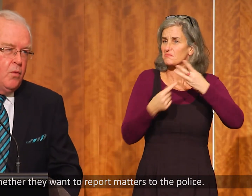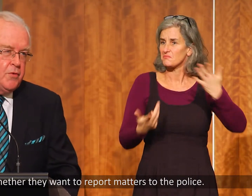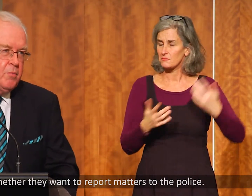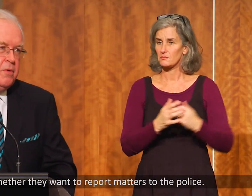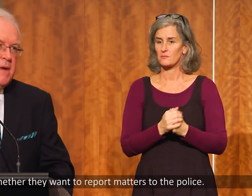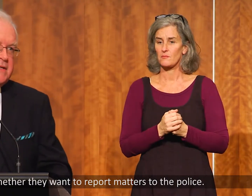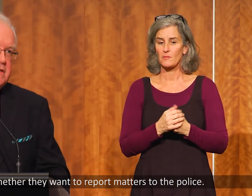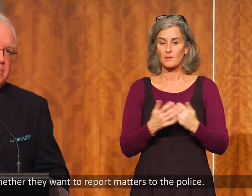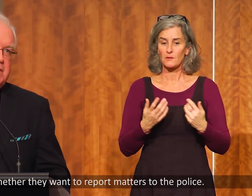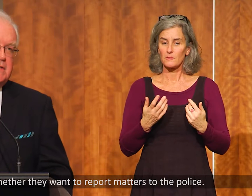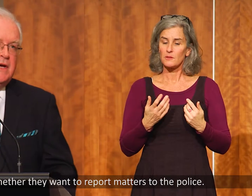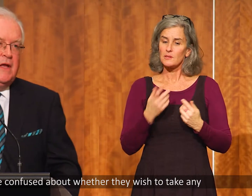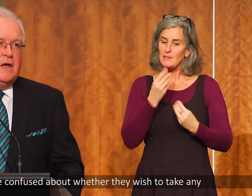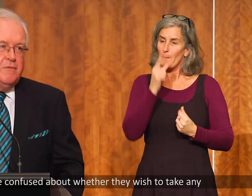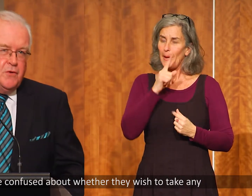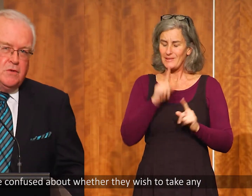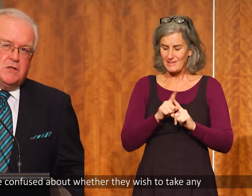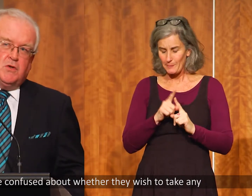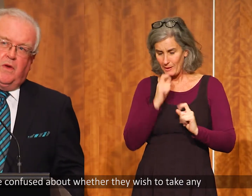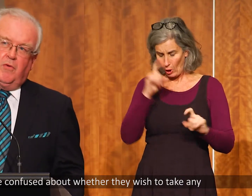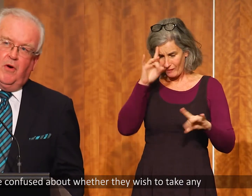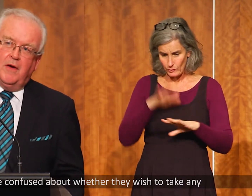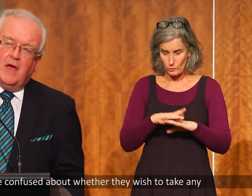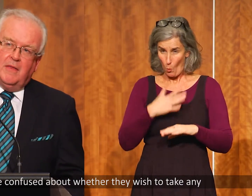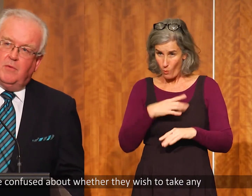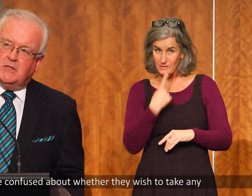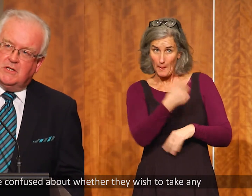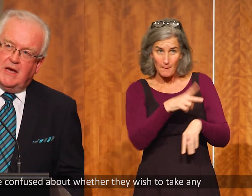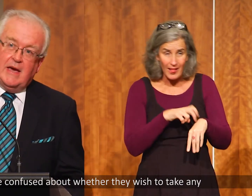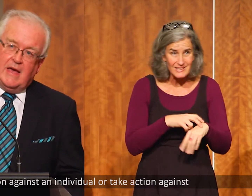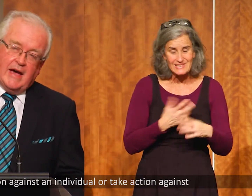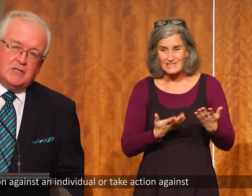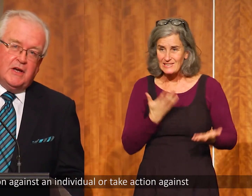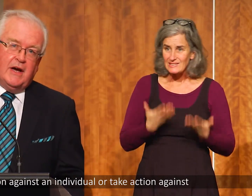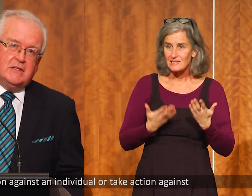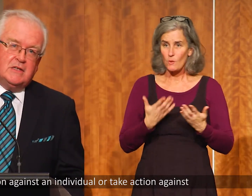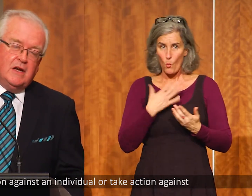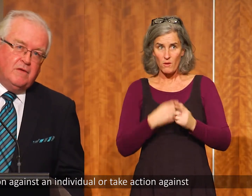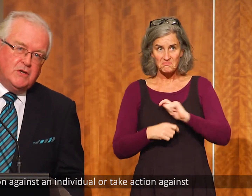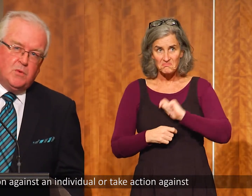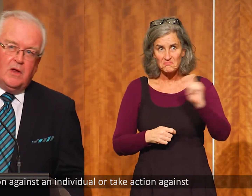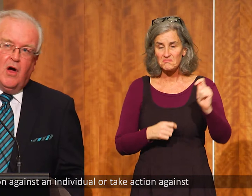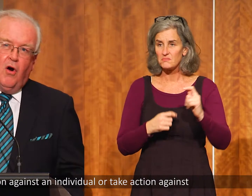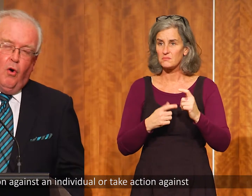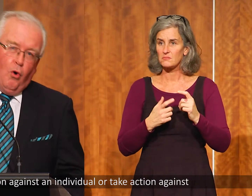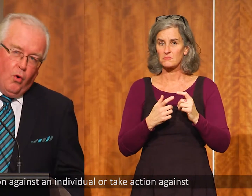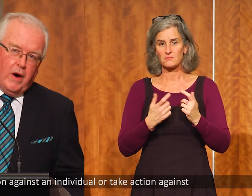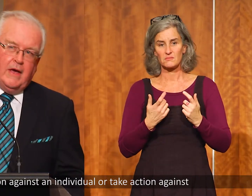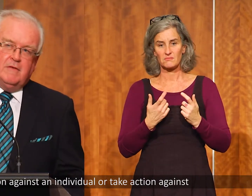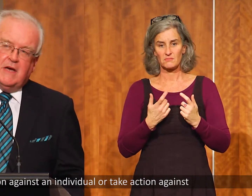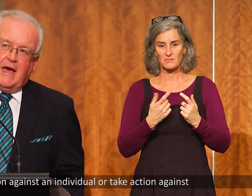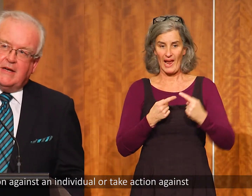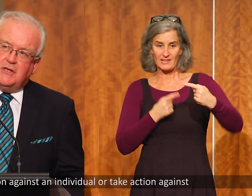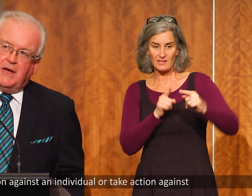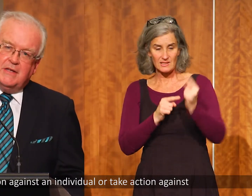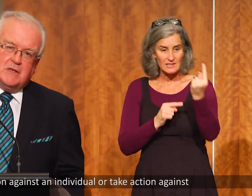not they want to report matters to the police. They're confused as to whether or not they wish to take any action against an individual or